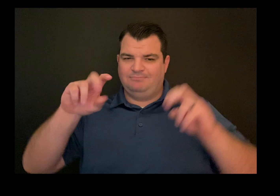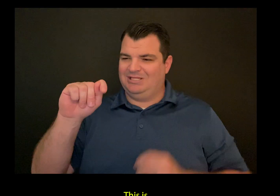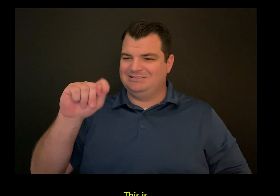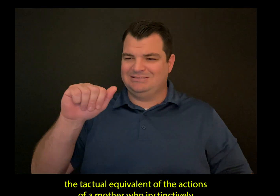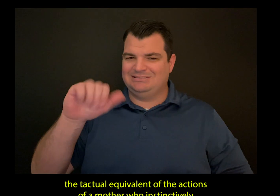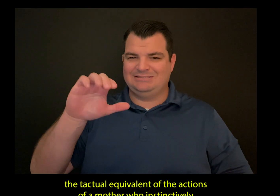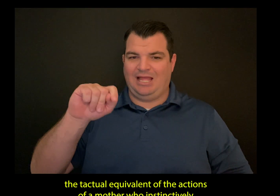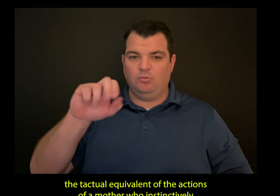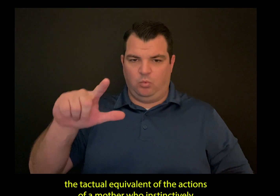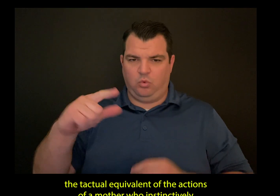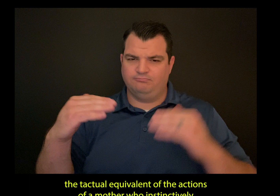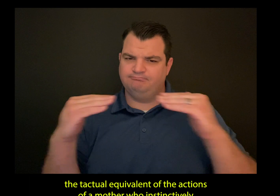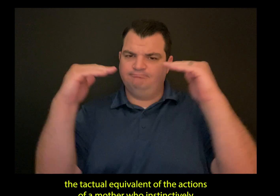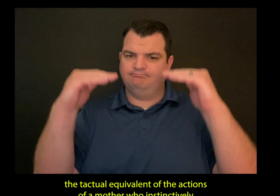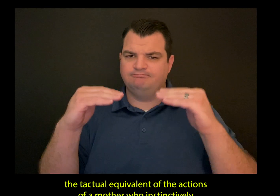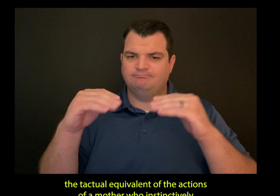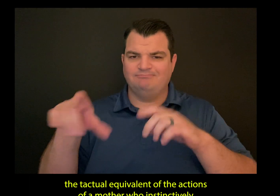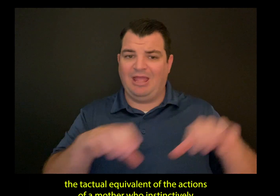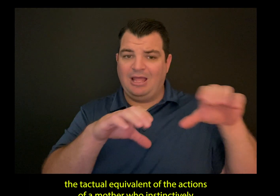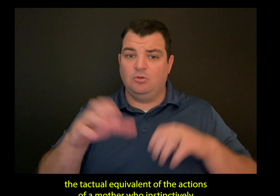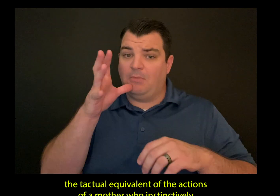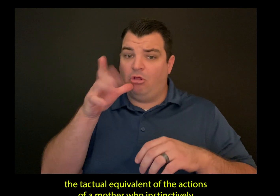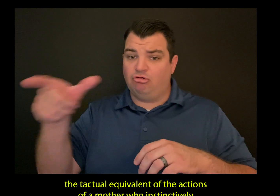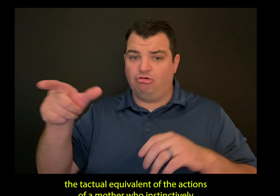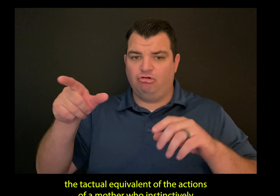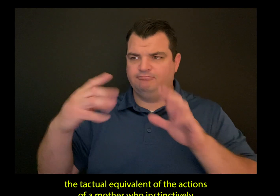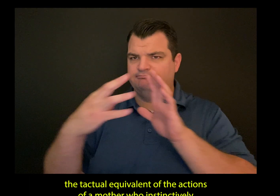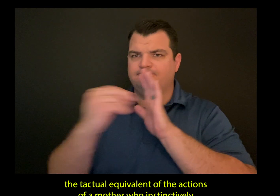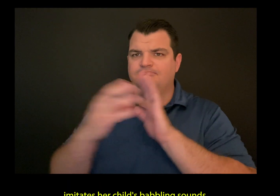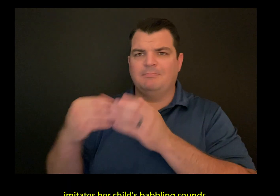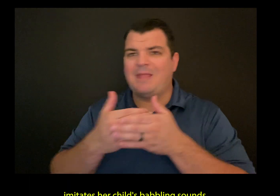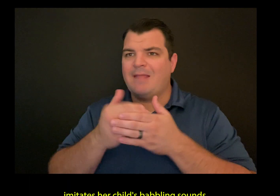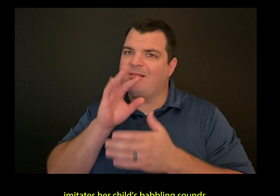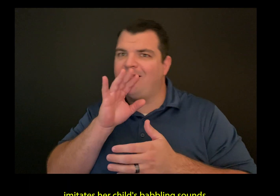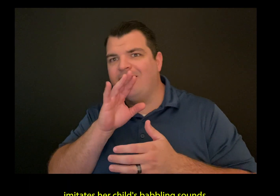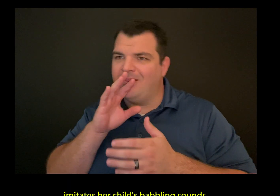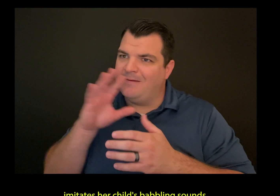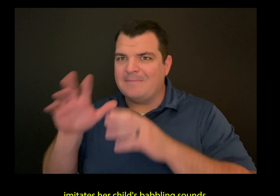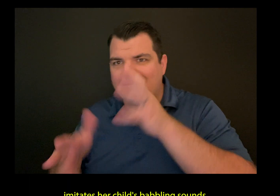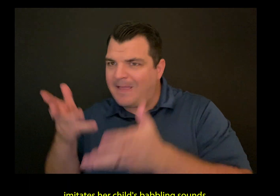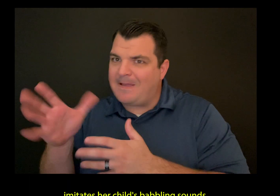This is the tactual equivalent of the actions of a mother who instinctively imitates her child's babbling sounds.